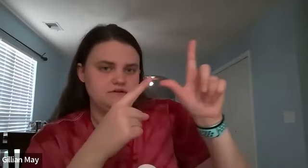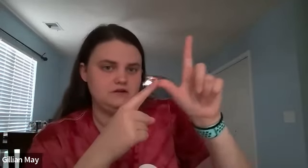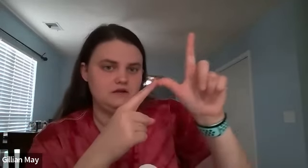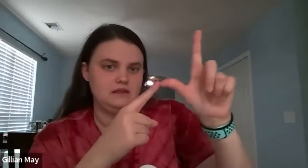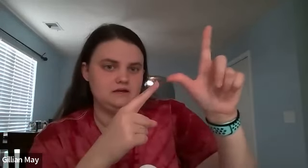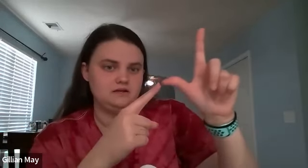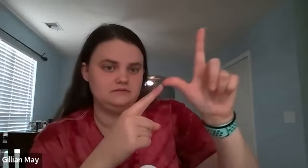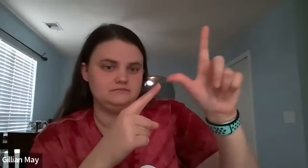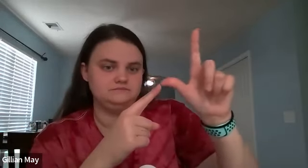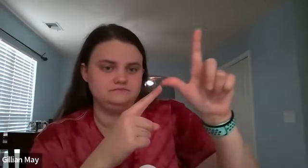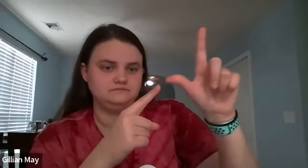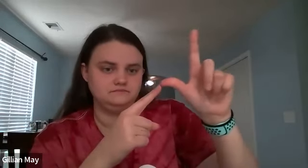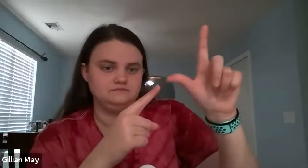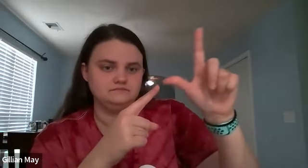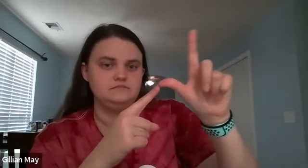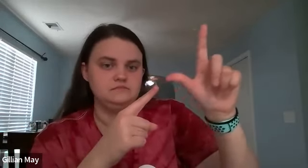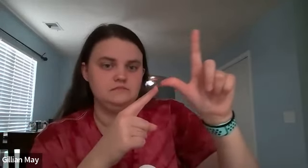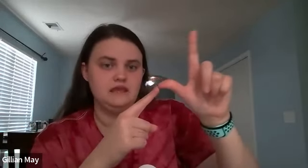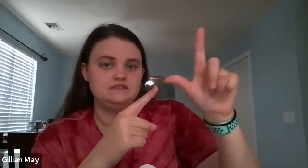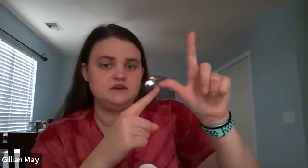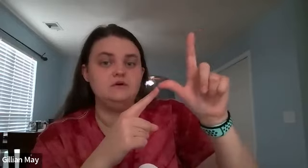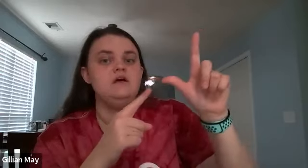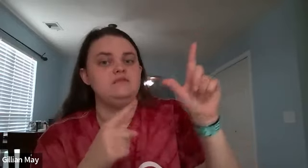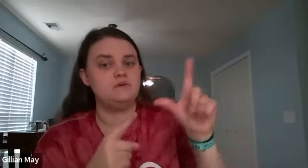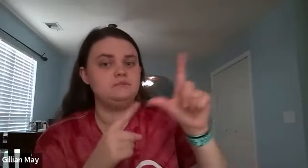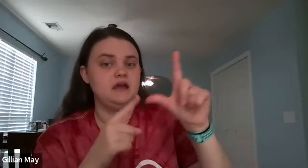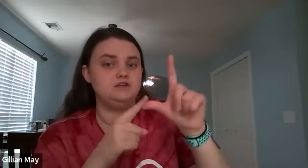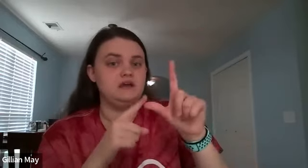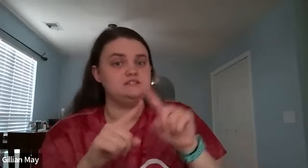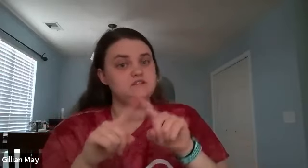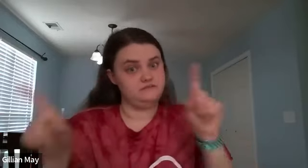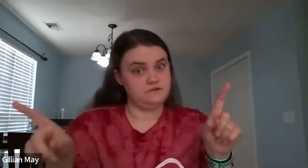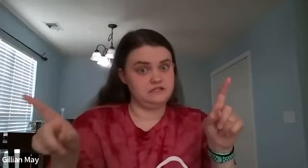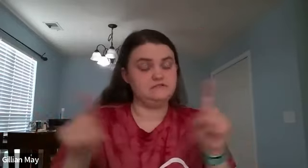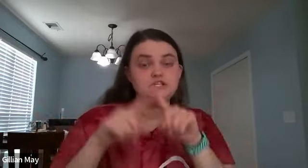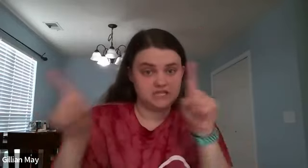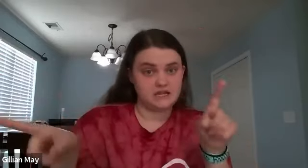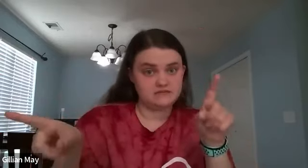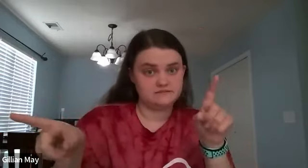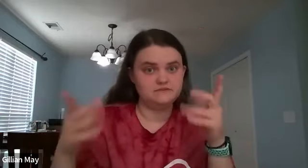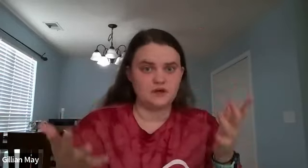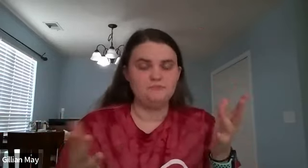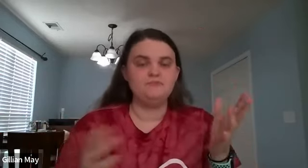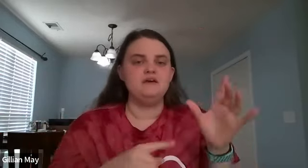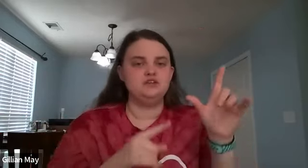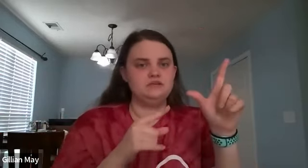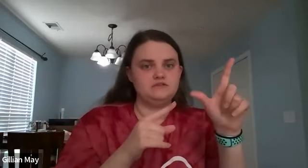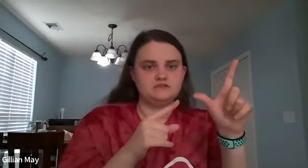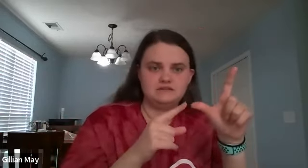finger, letter. And so that would be how you guys could differentiate. So you would either say